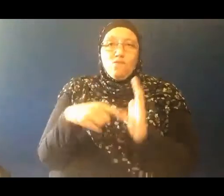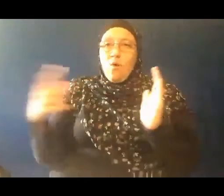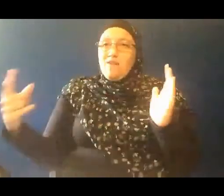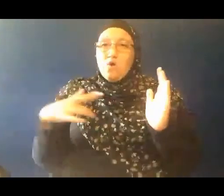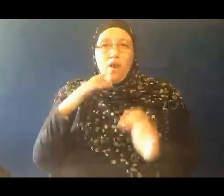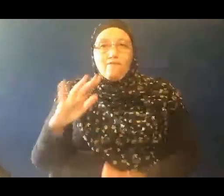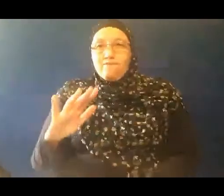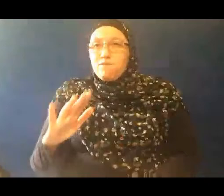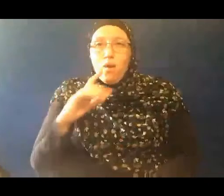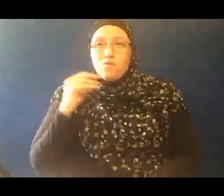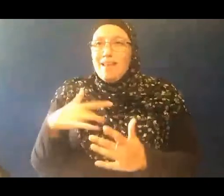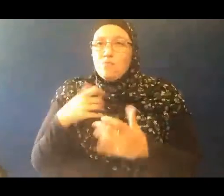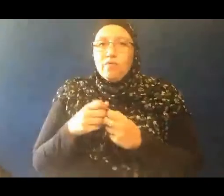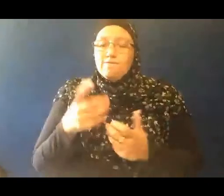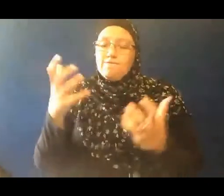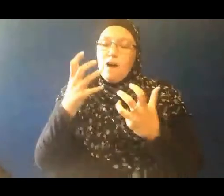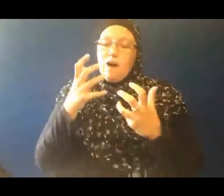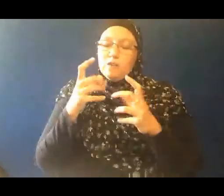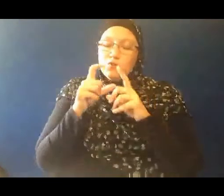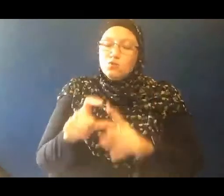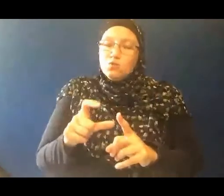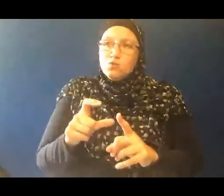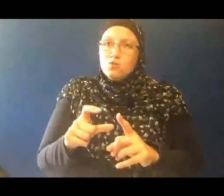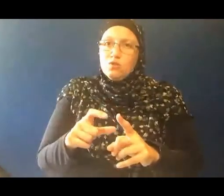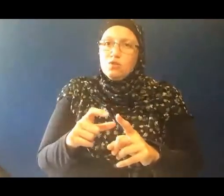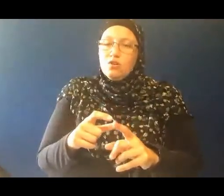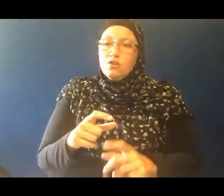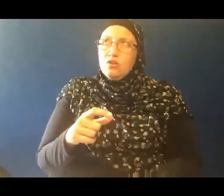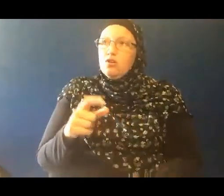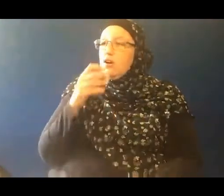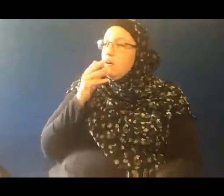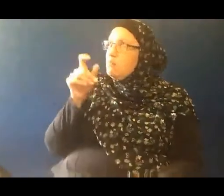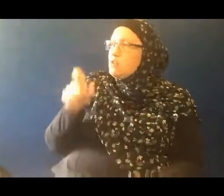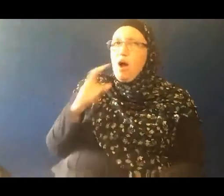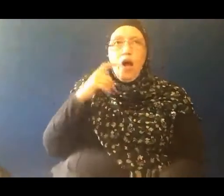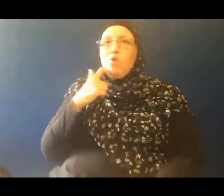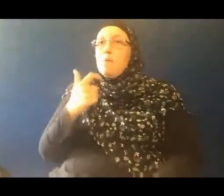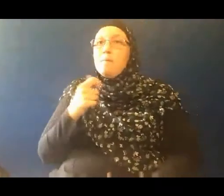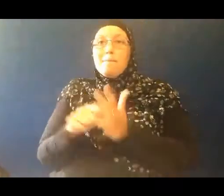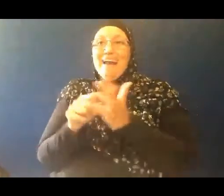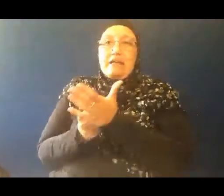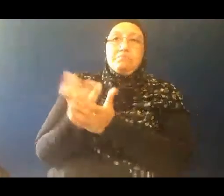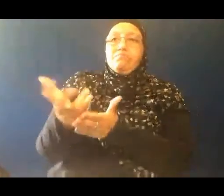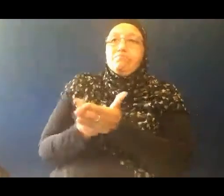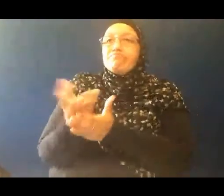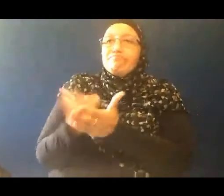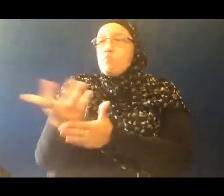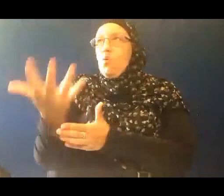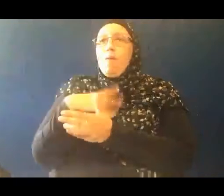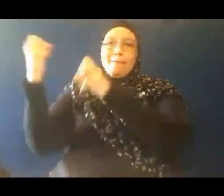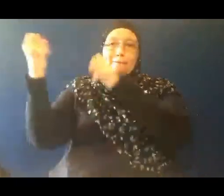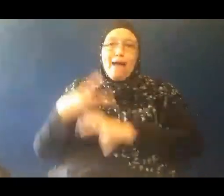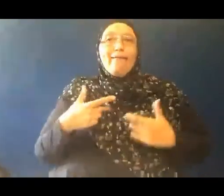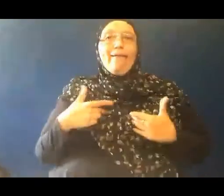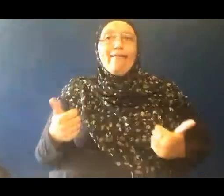It's a challenge. If you ask them, they are willing to spend as much as health wealth they have to gain the health. So that's